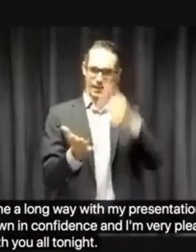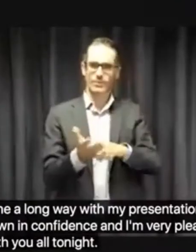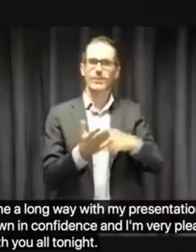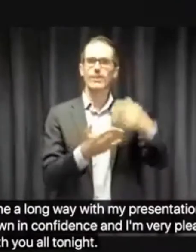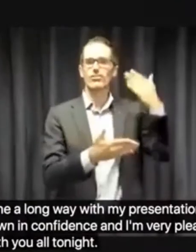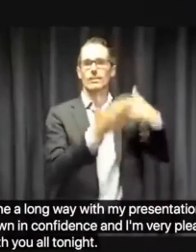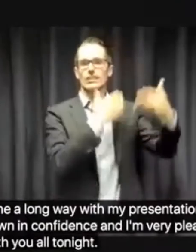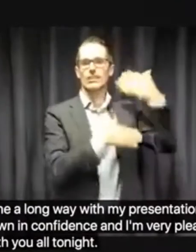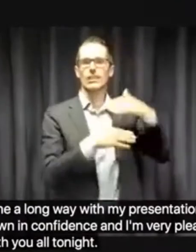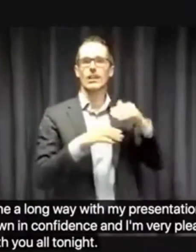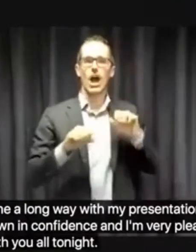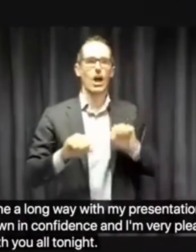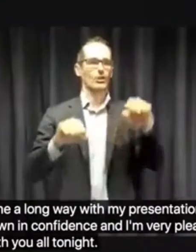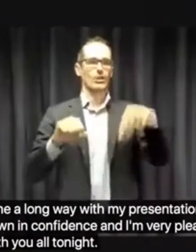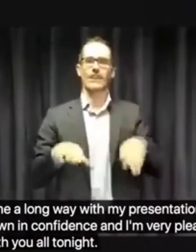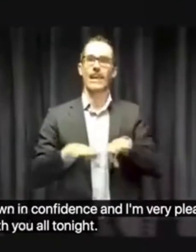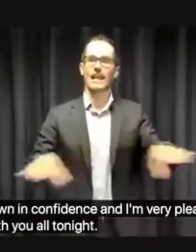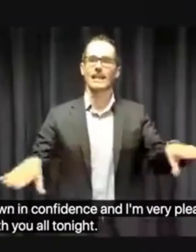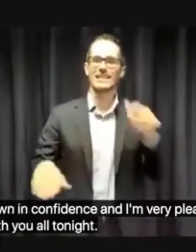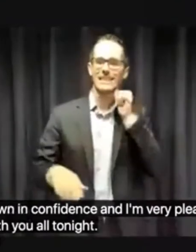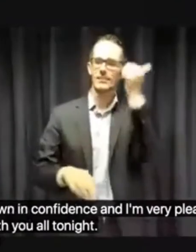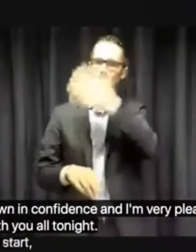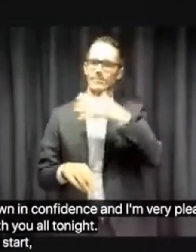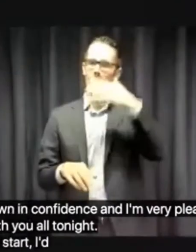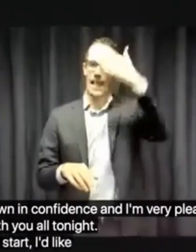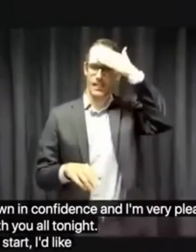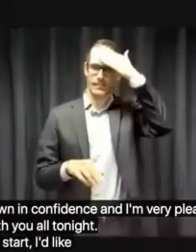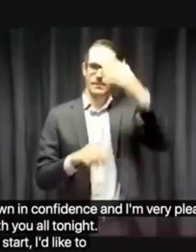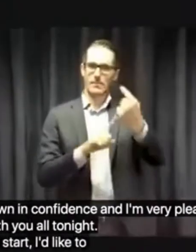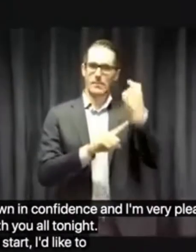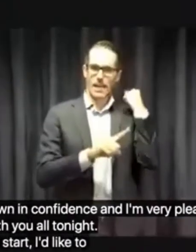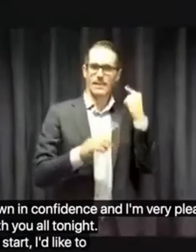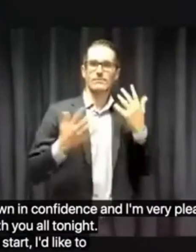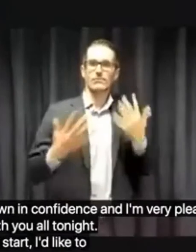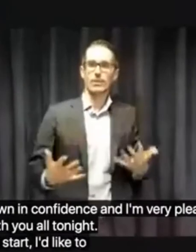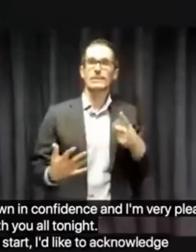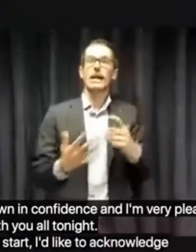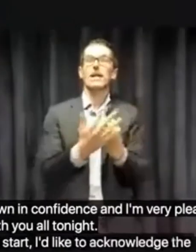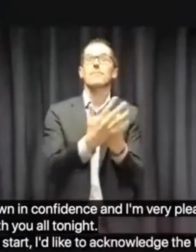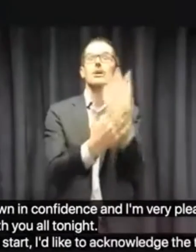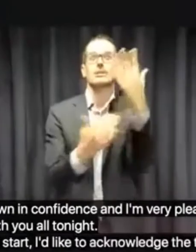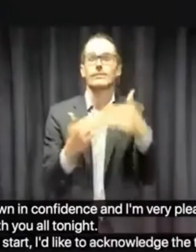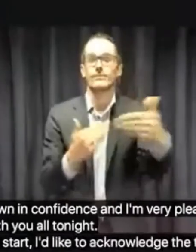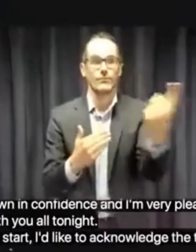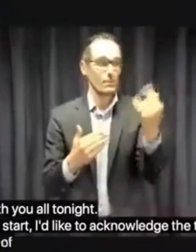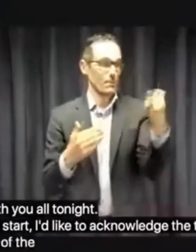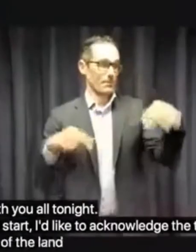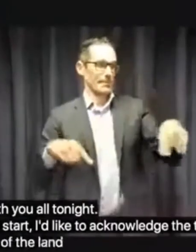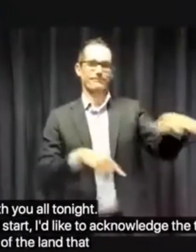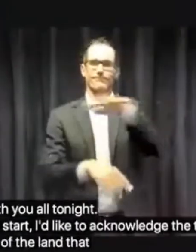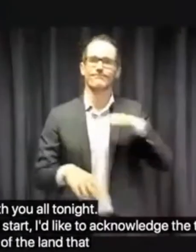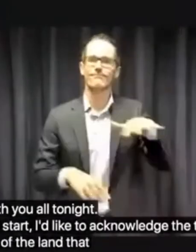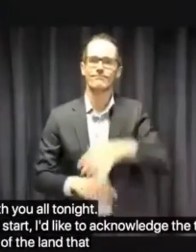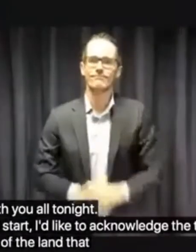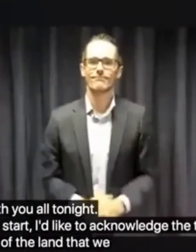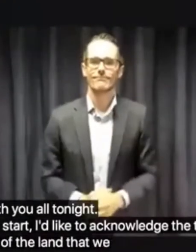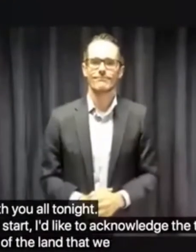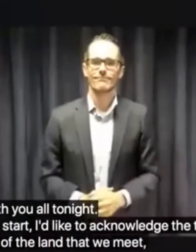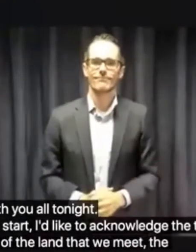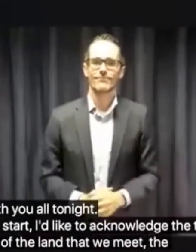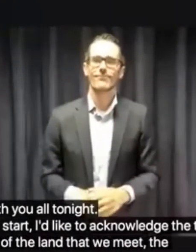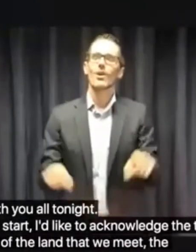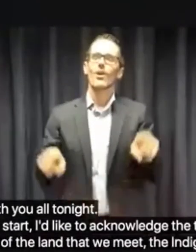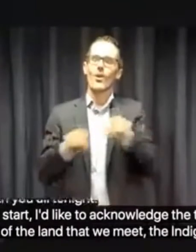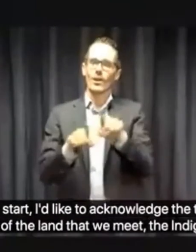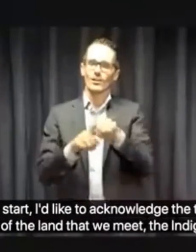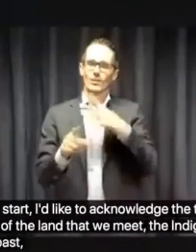tonight. Before I start, I'd like to acknowledge the traditional owners of the land that we meet in this elders past, present, and emerging,